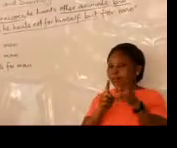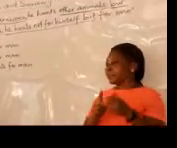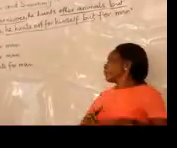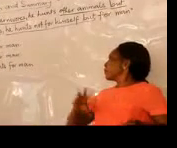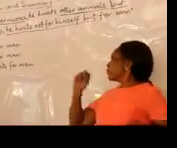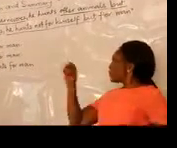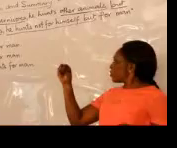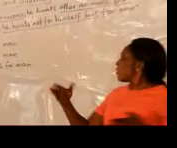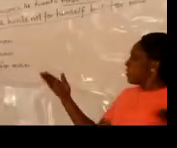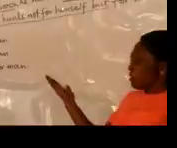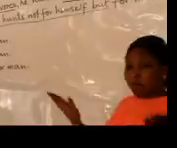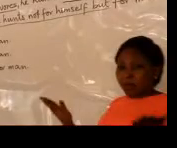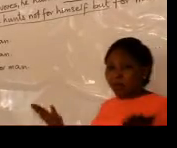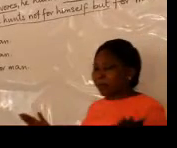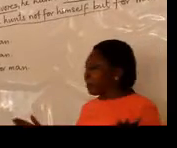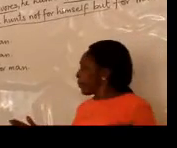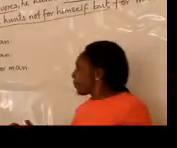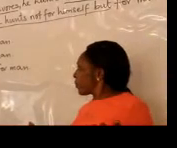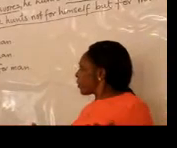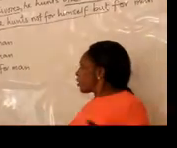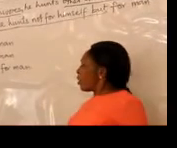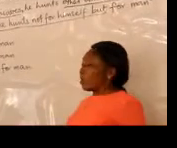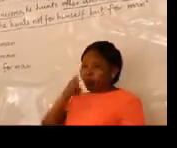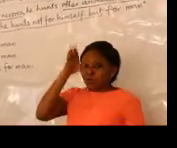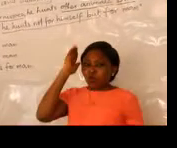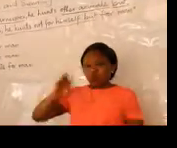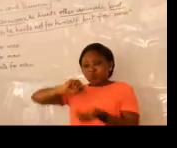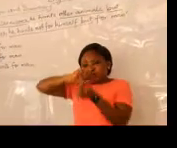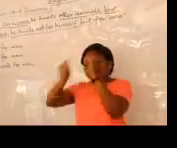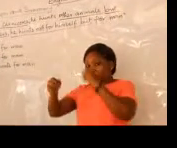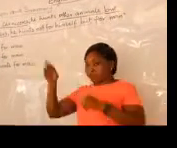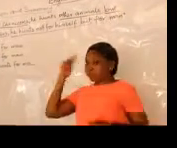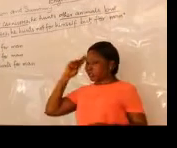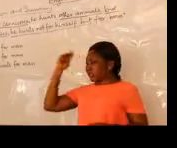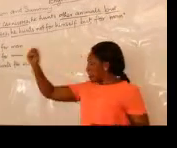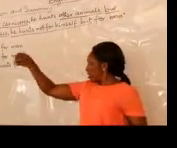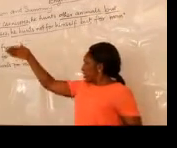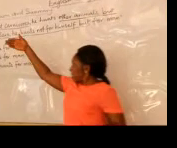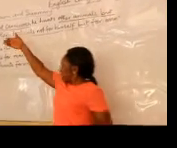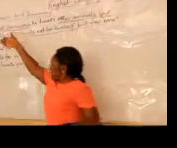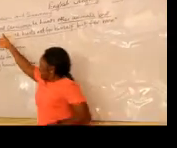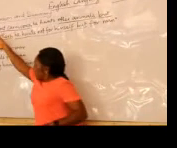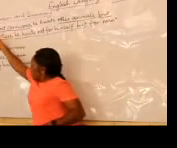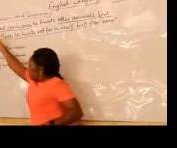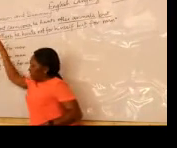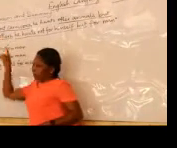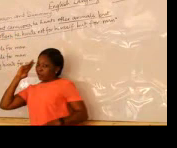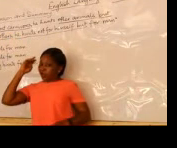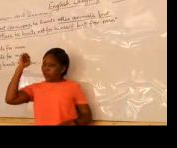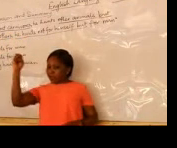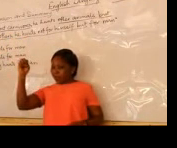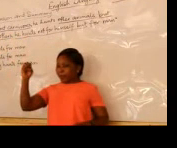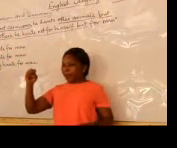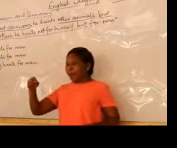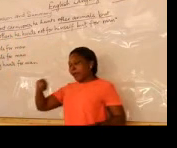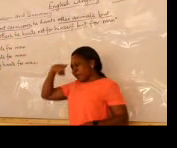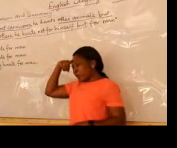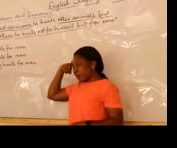here, why you will change this, like I said,